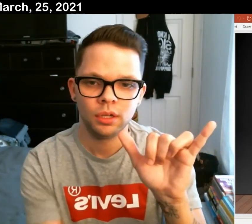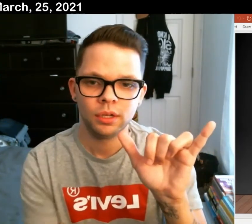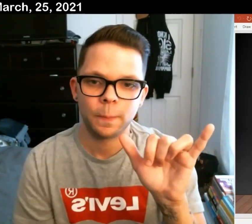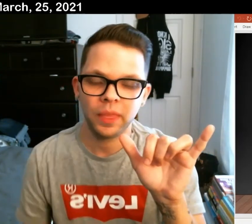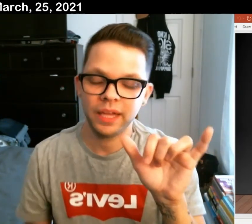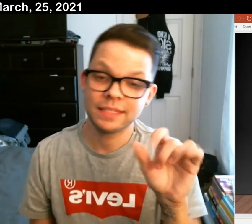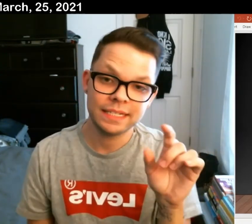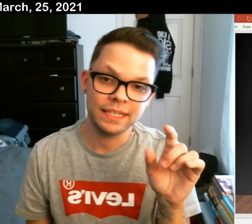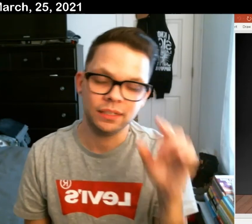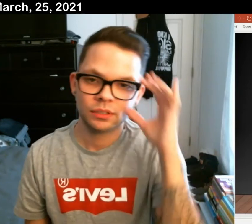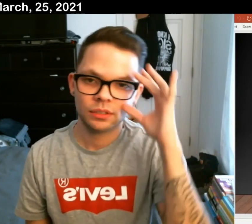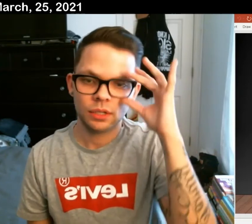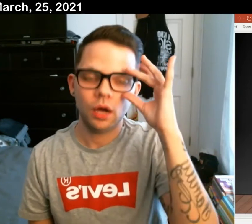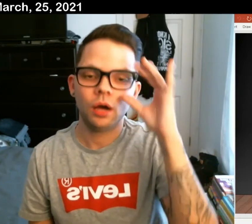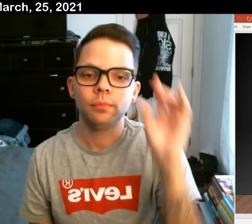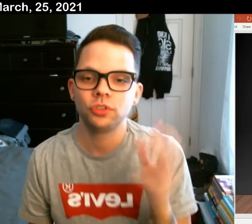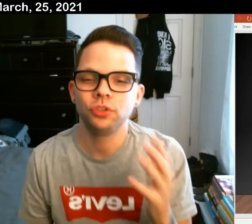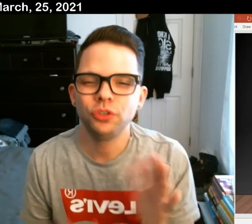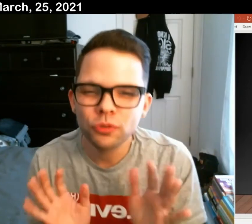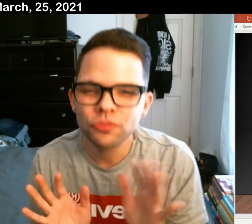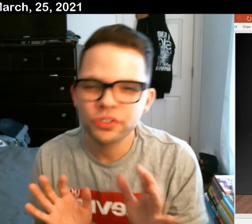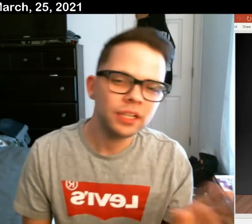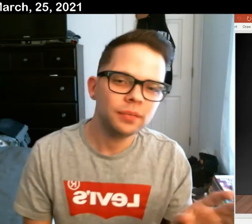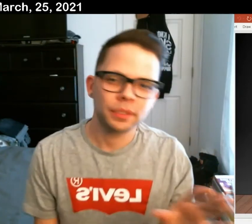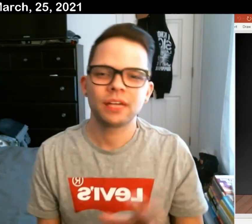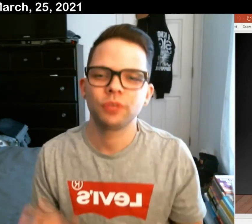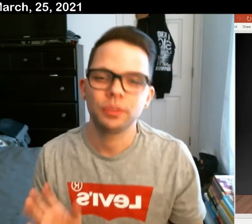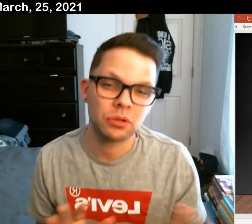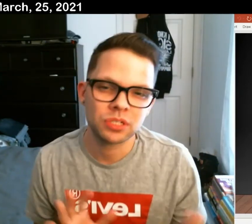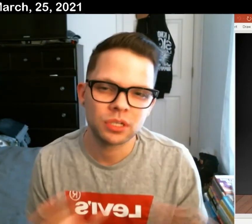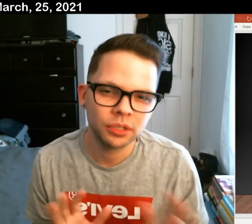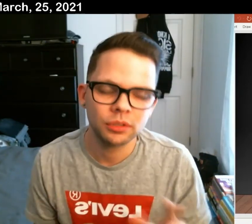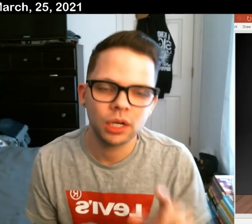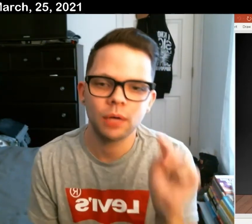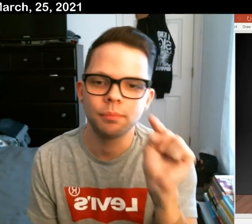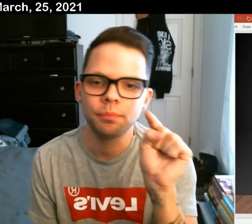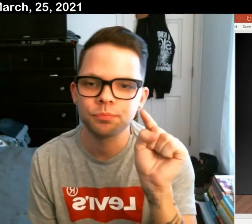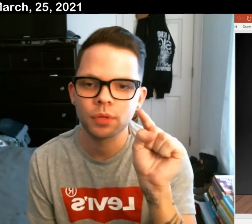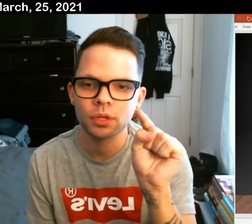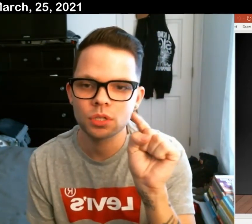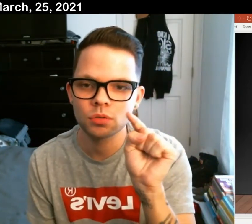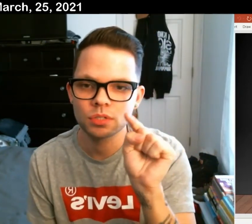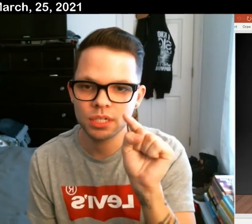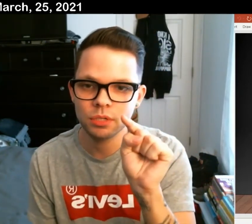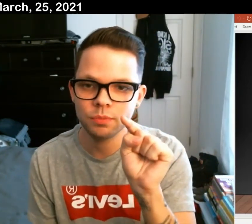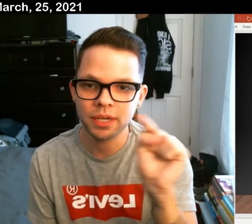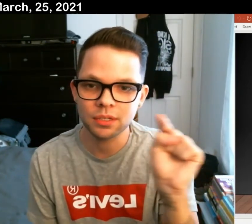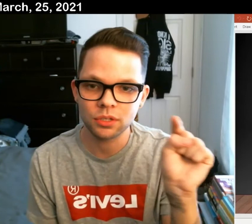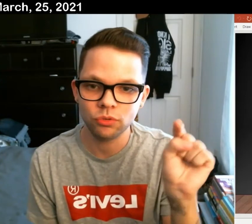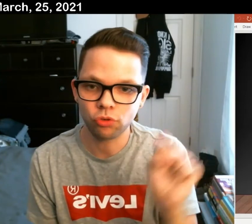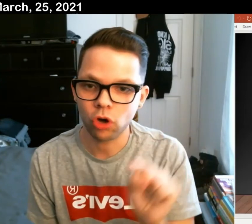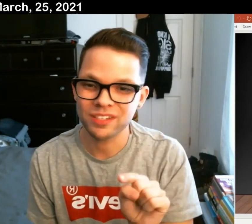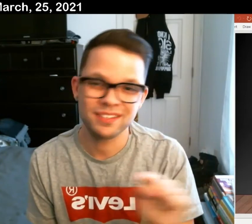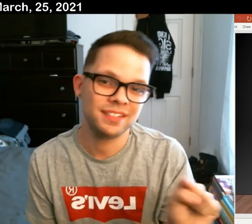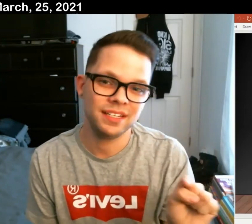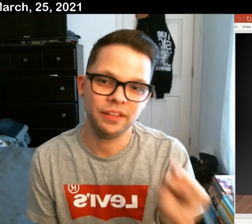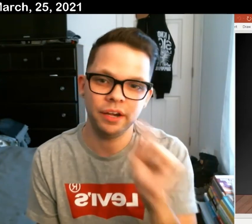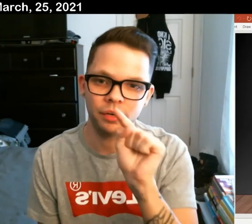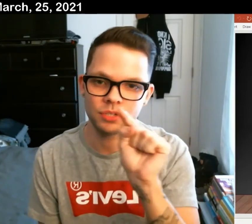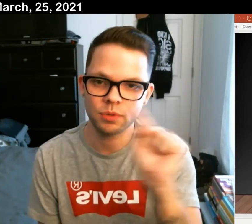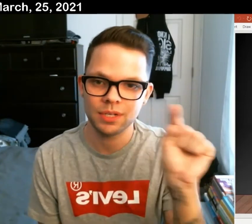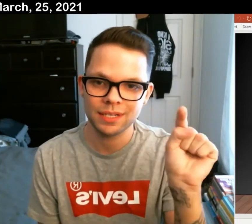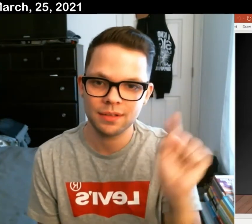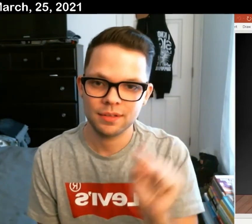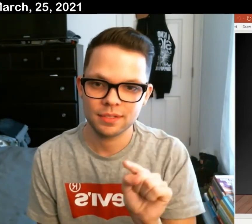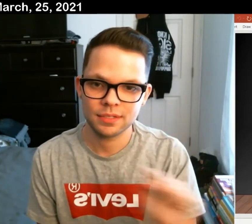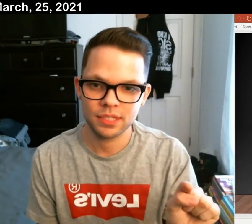And Z. So you do move Z, but it's not really bouncing it. So Z, you draw a Z in the air.